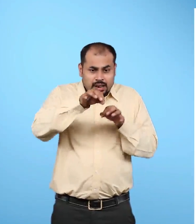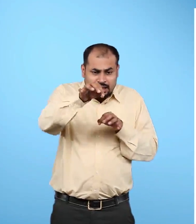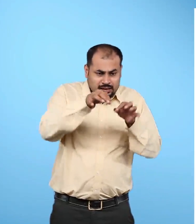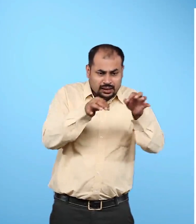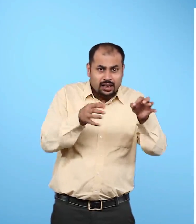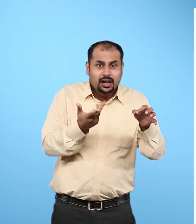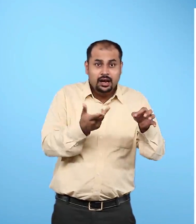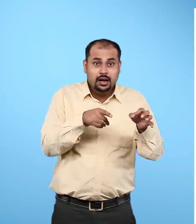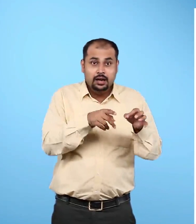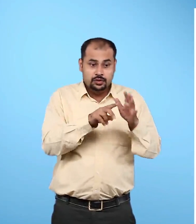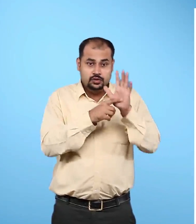in actual sizes.